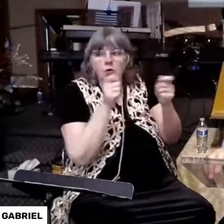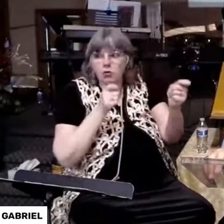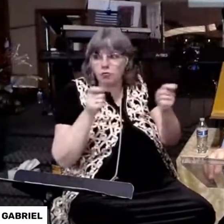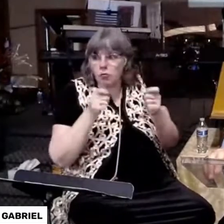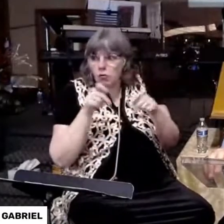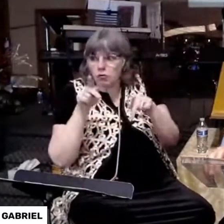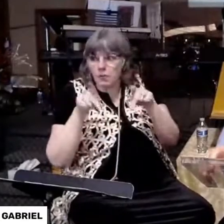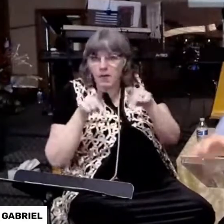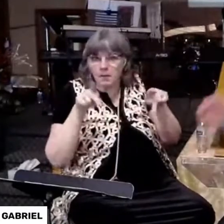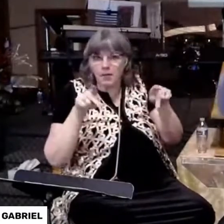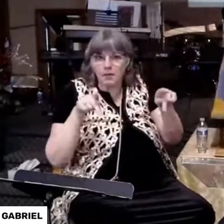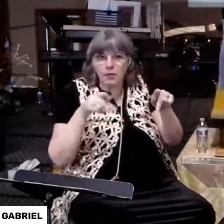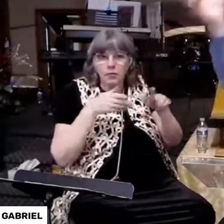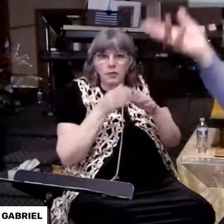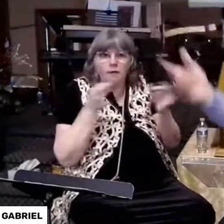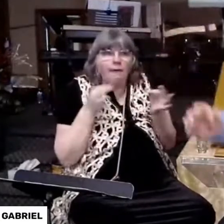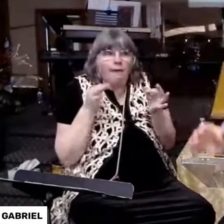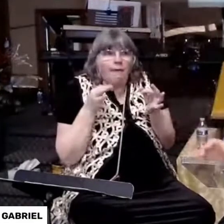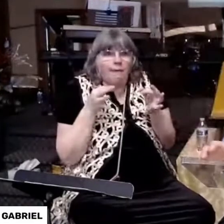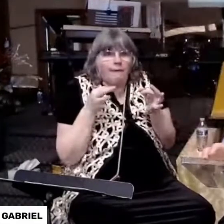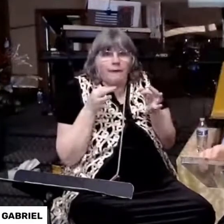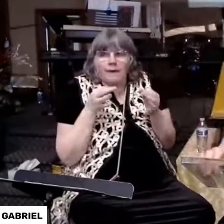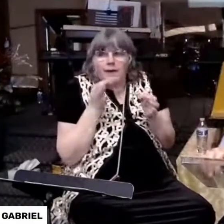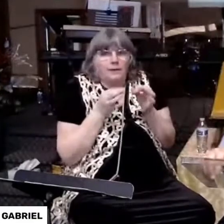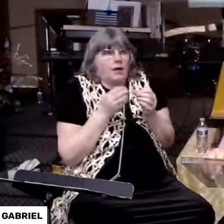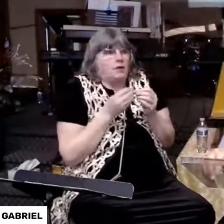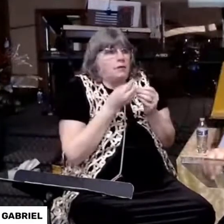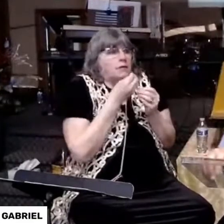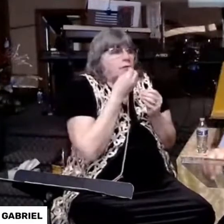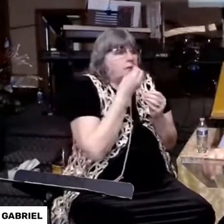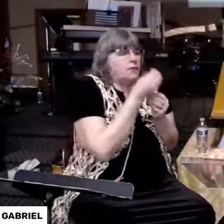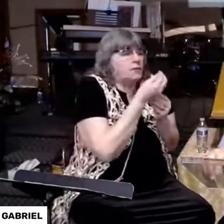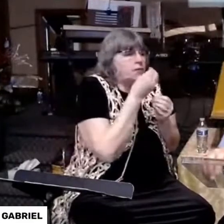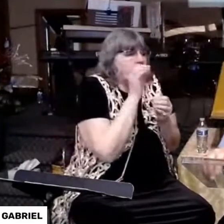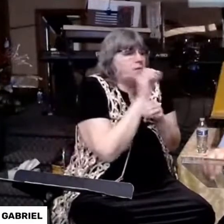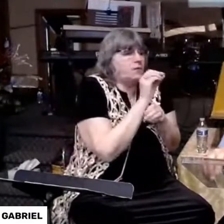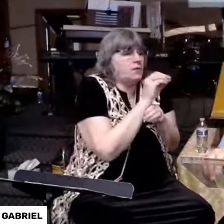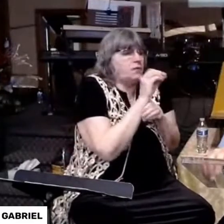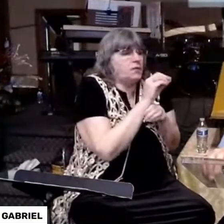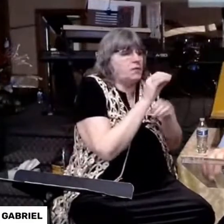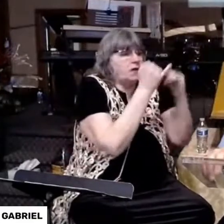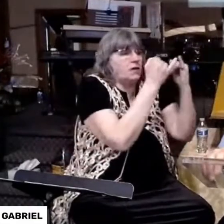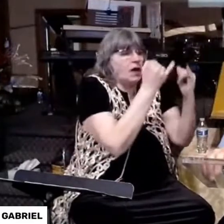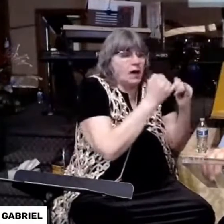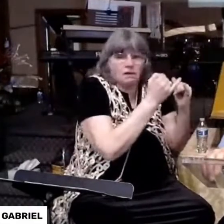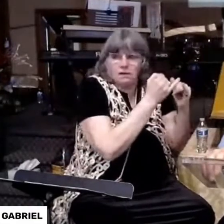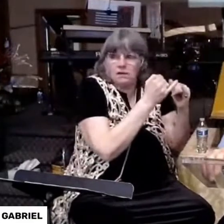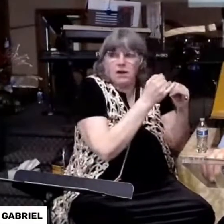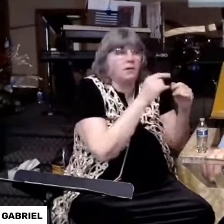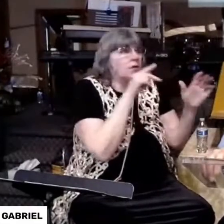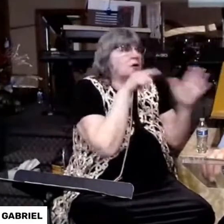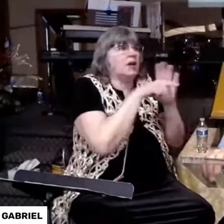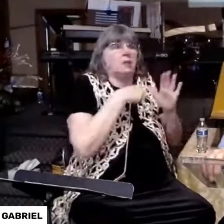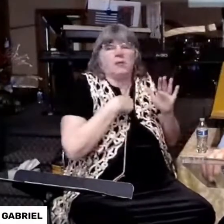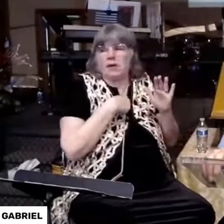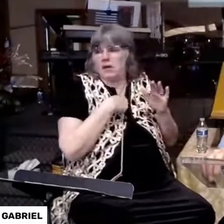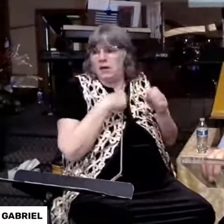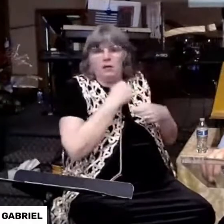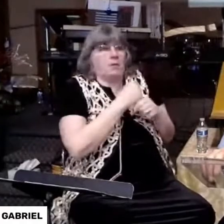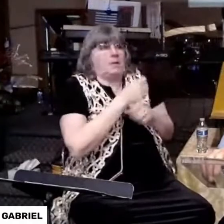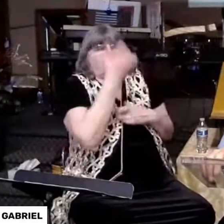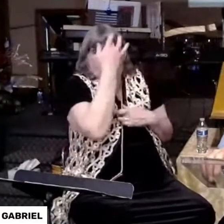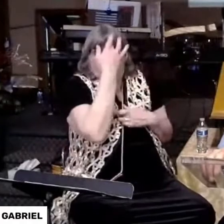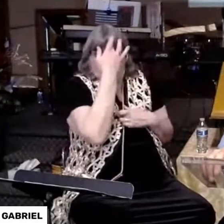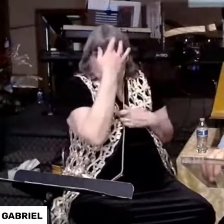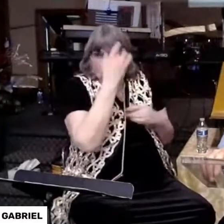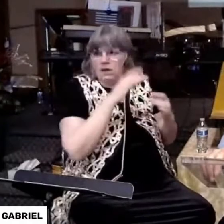That's what the ideas that they had about religion. Dead God, mute and deaf